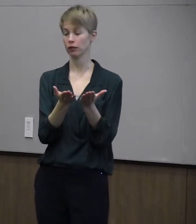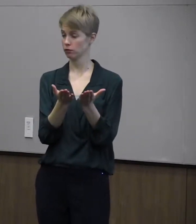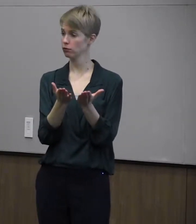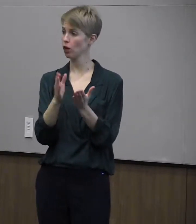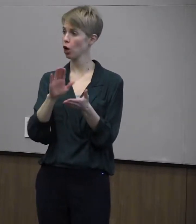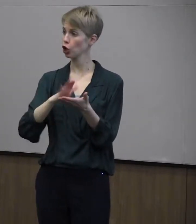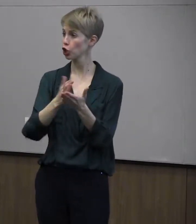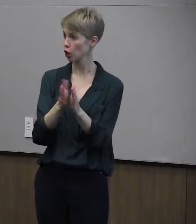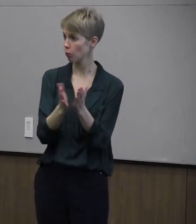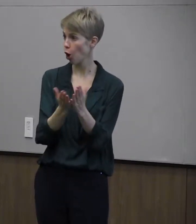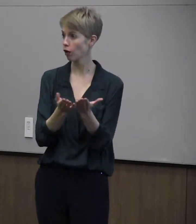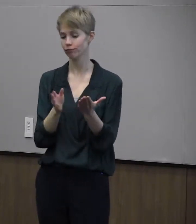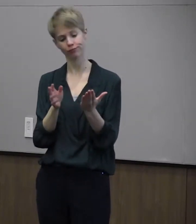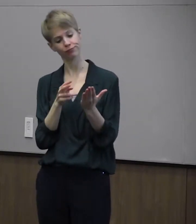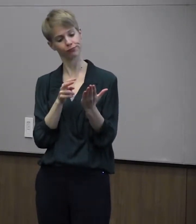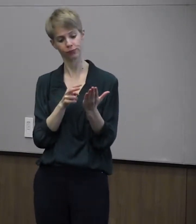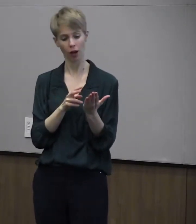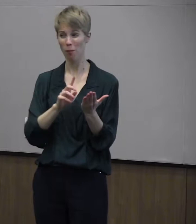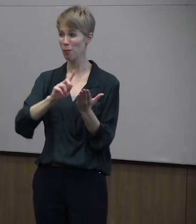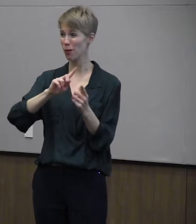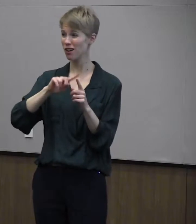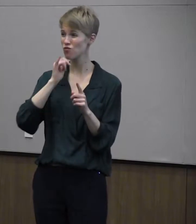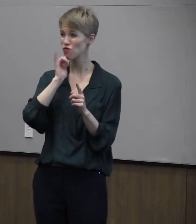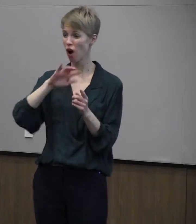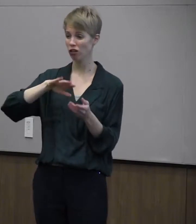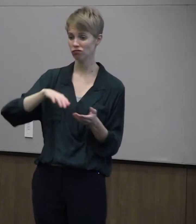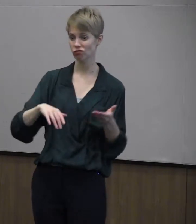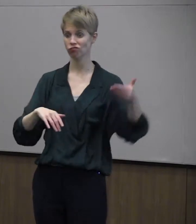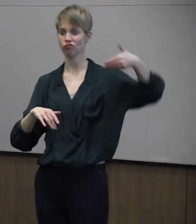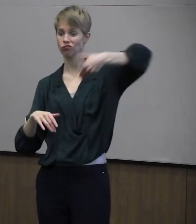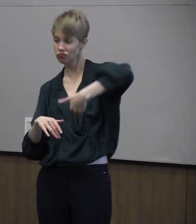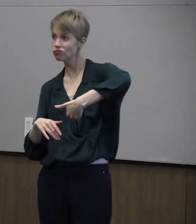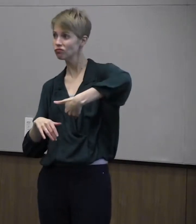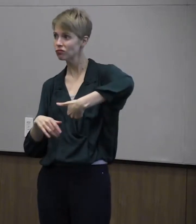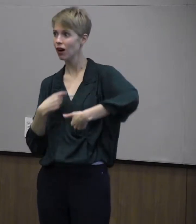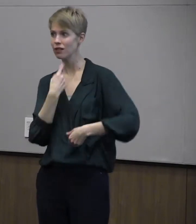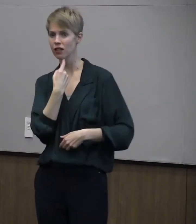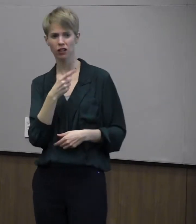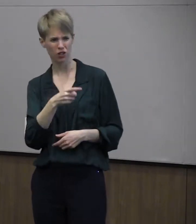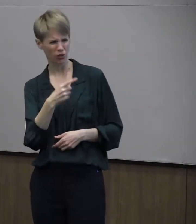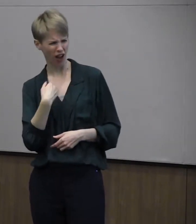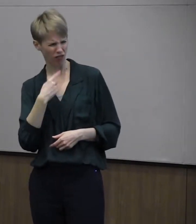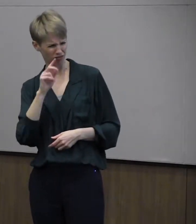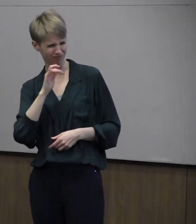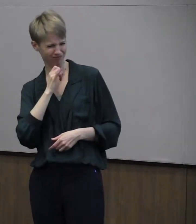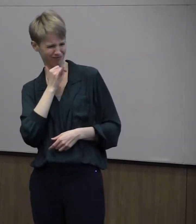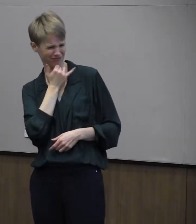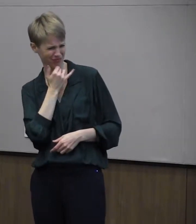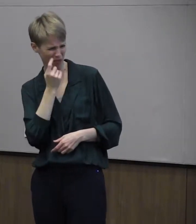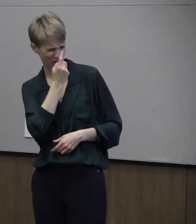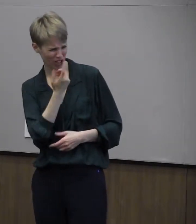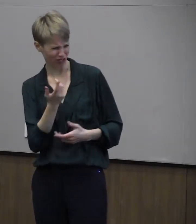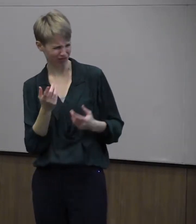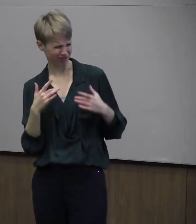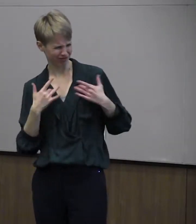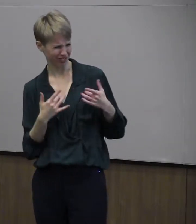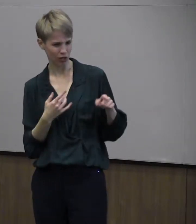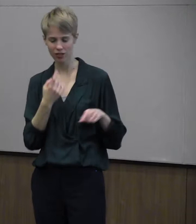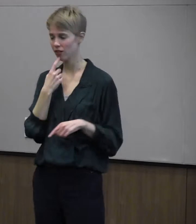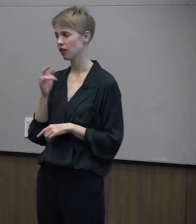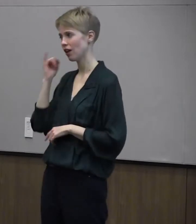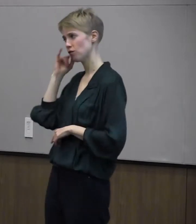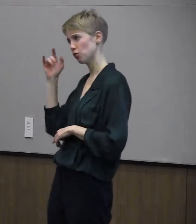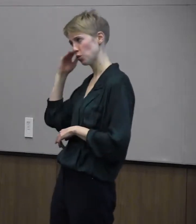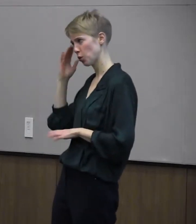down. Jokingly, I asked her if she had upside down vision. She burst out crying and sobbed, "Honey, if I only knew